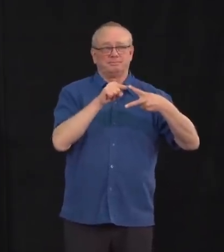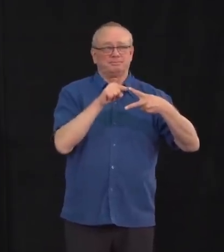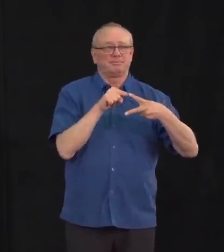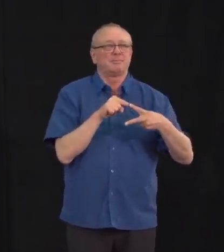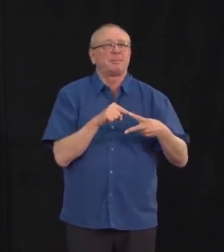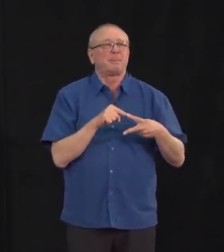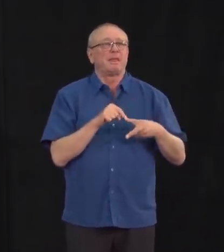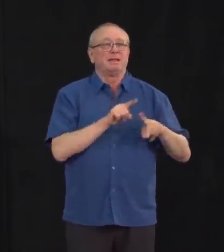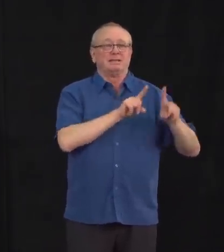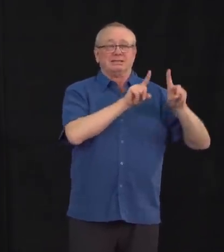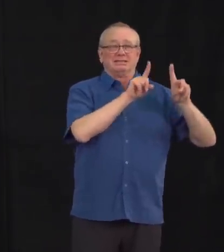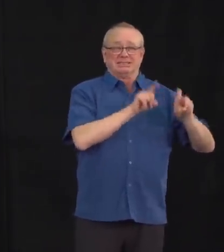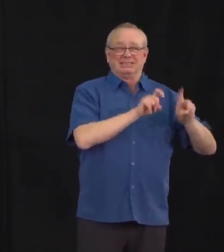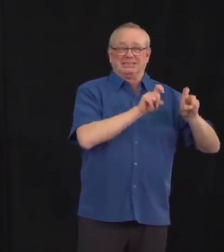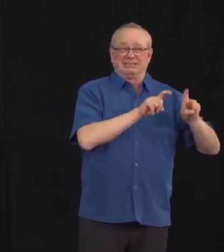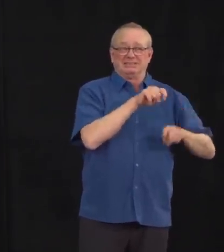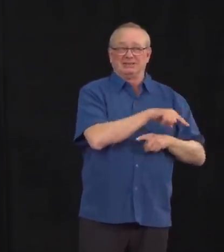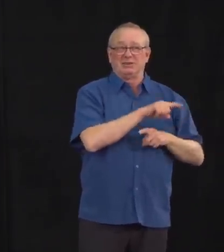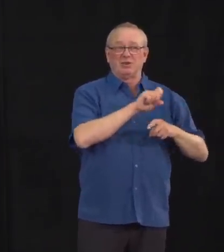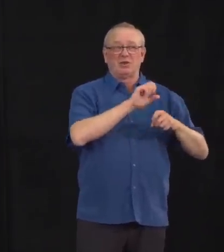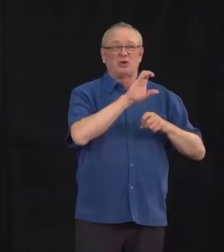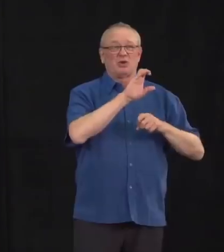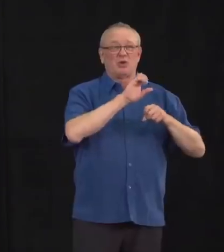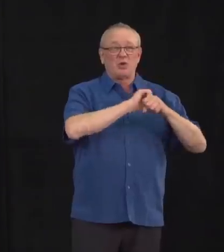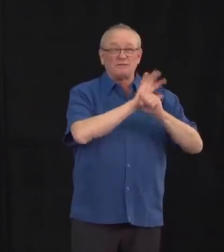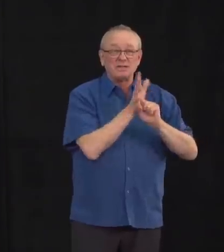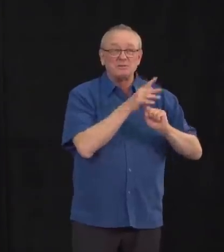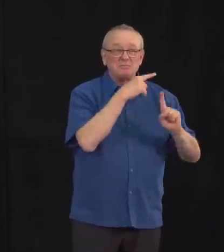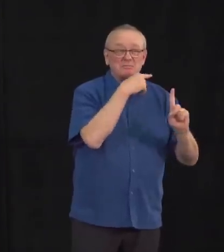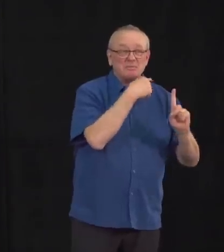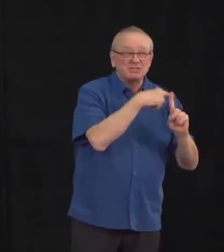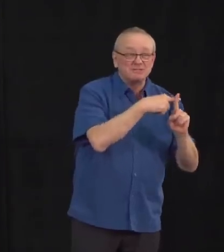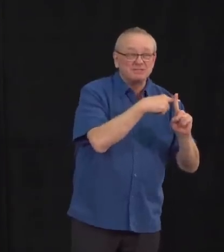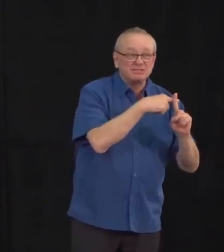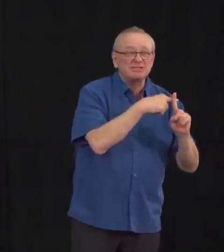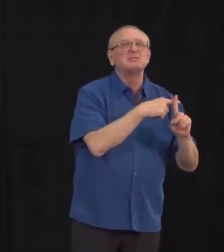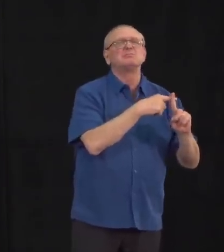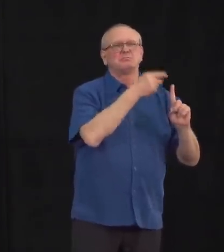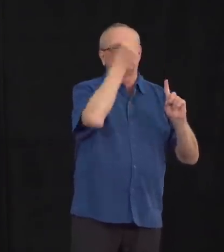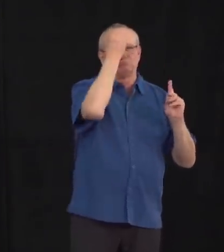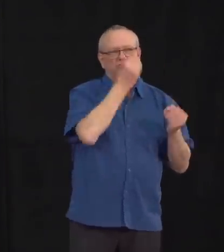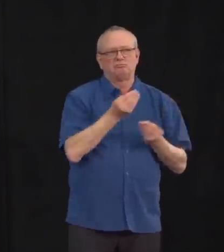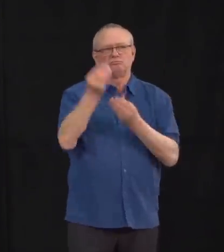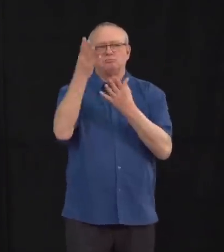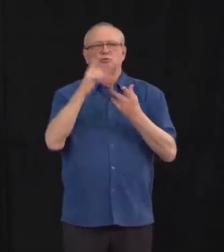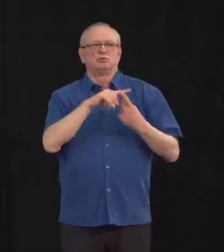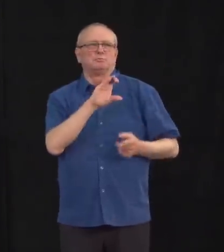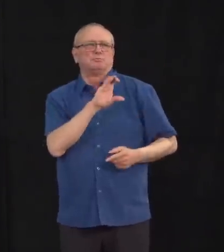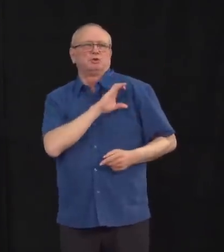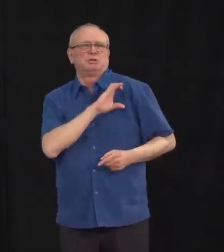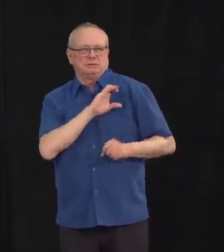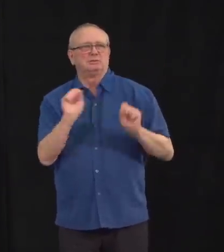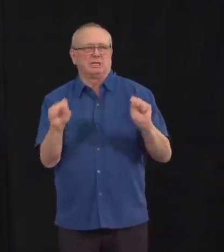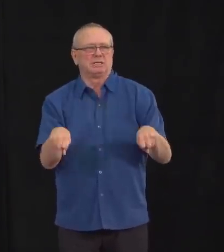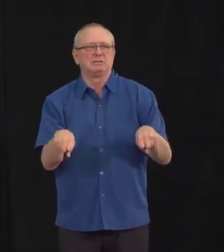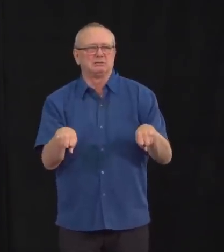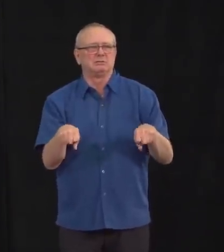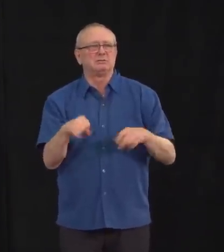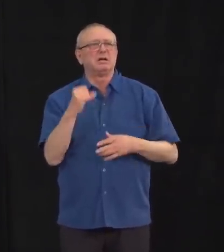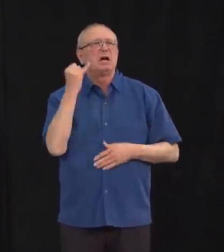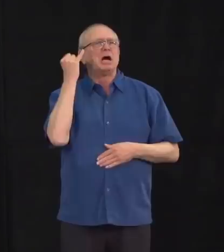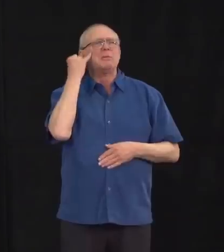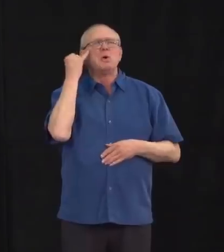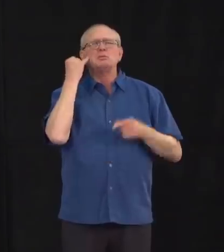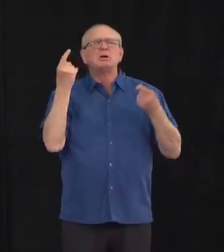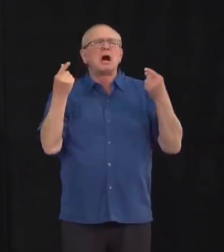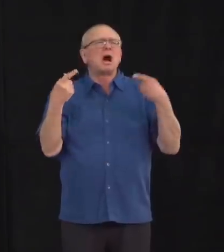test results to police if an individual deliberately puts them at risk by coughing or spitting on them. Unfortunately, we're hearing that this is something